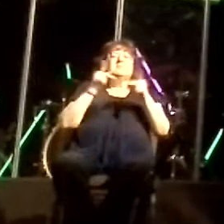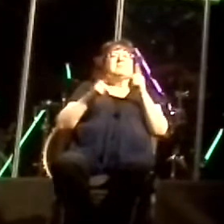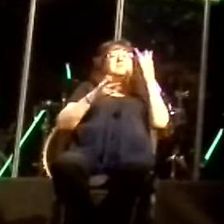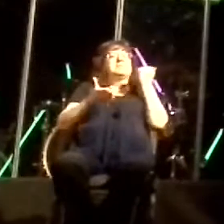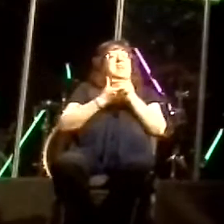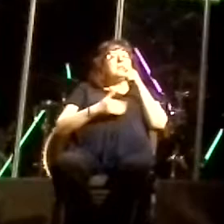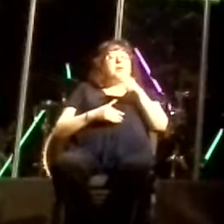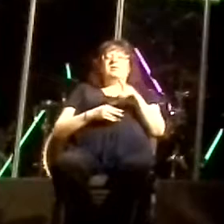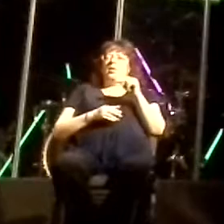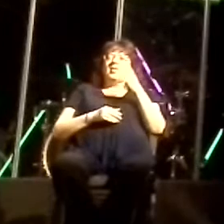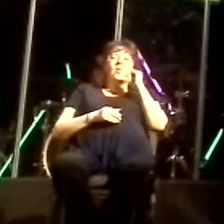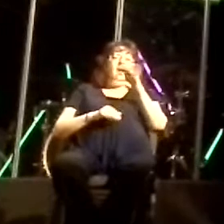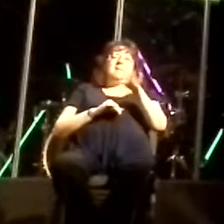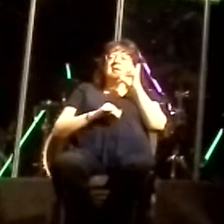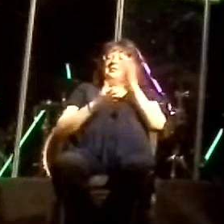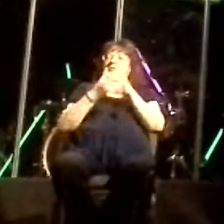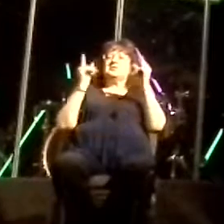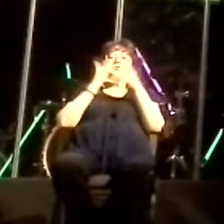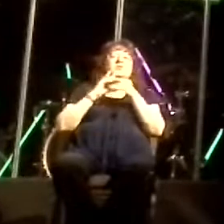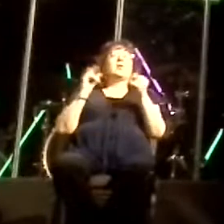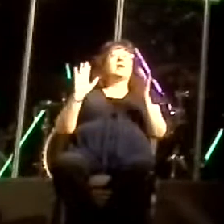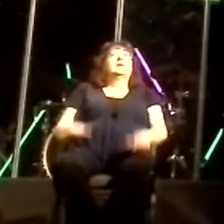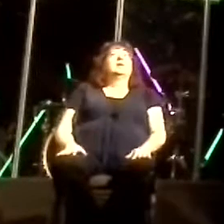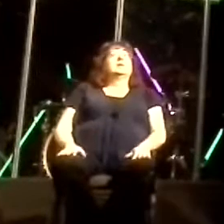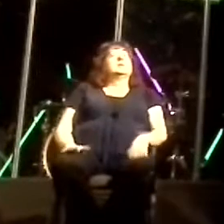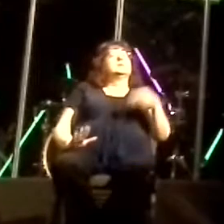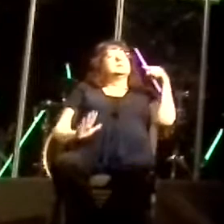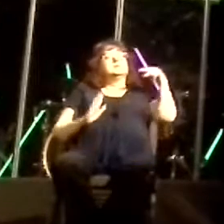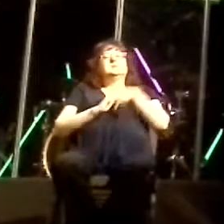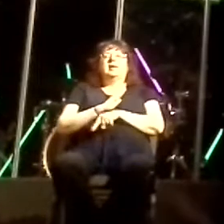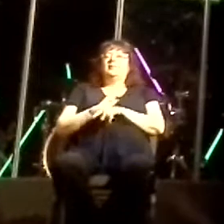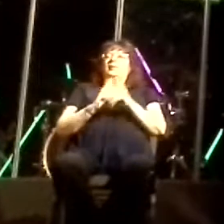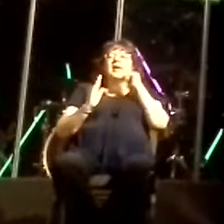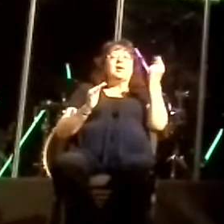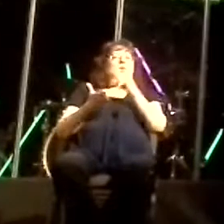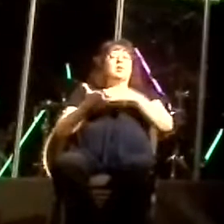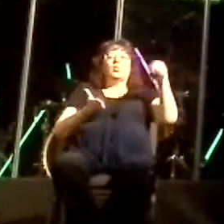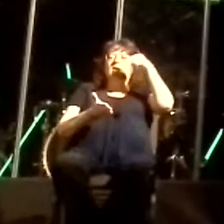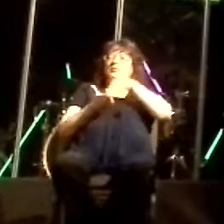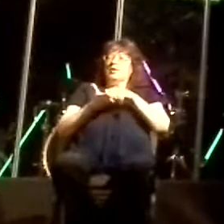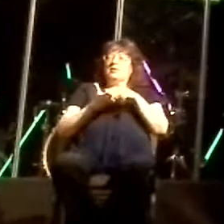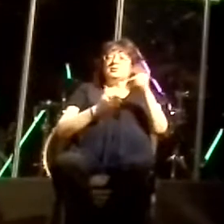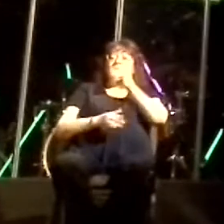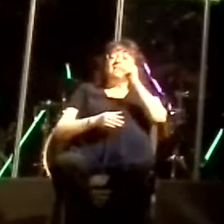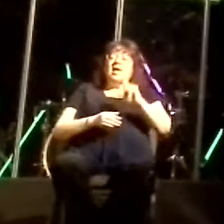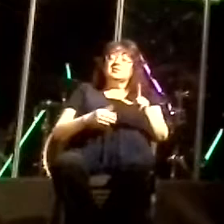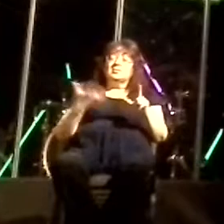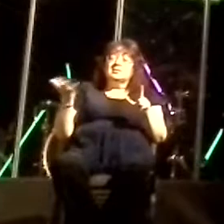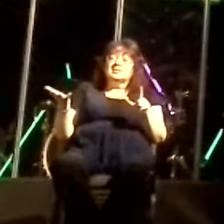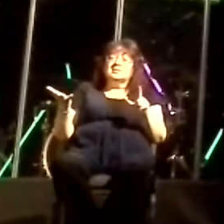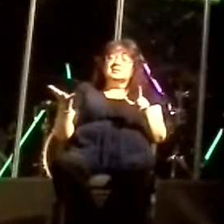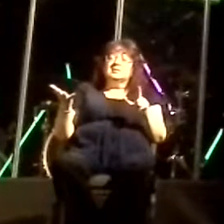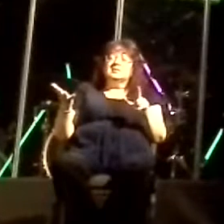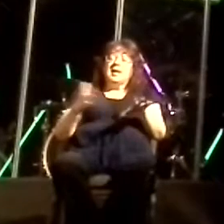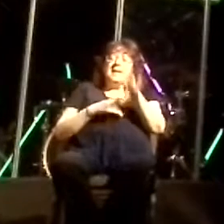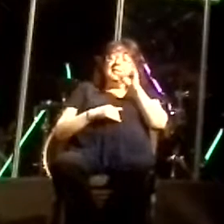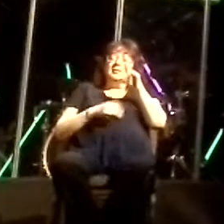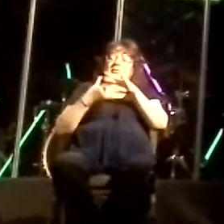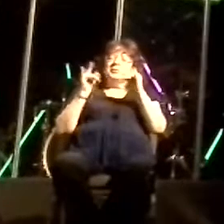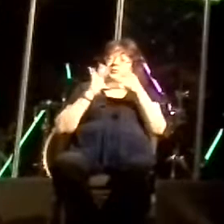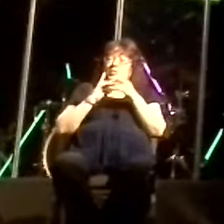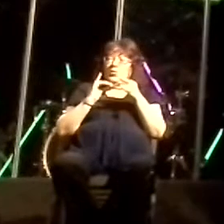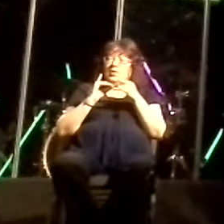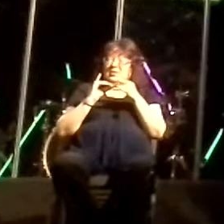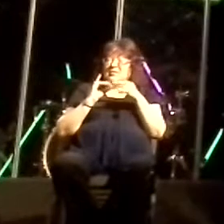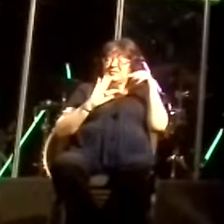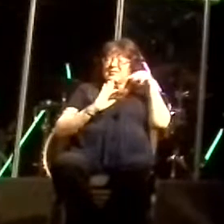But this isn't why I chose this story. It's so much deeper than just the resurrection of Lazarus. I chose this story